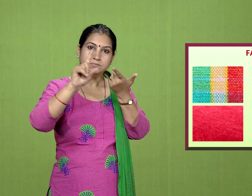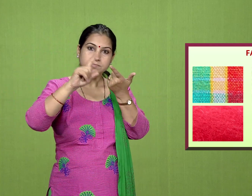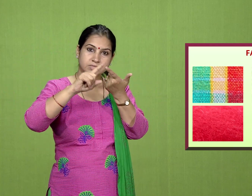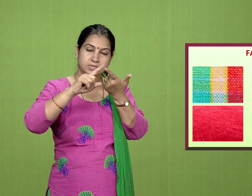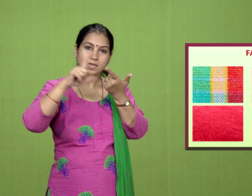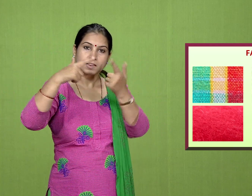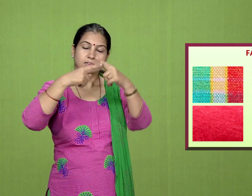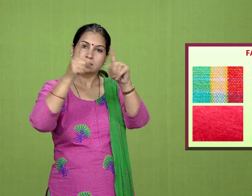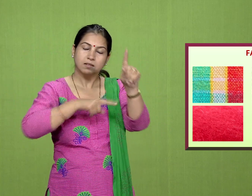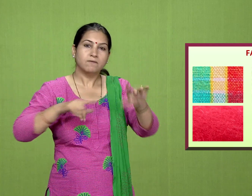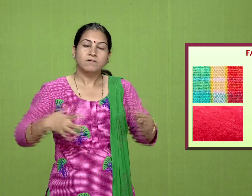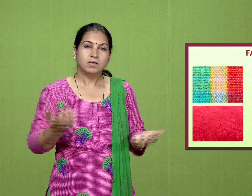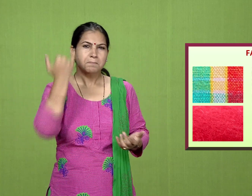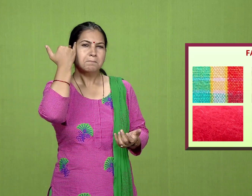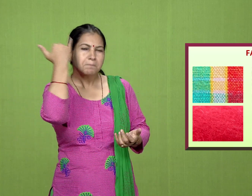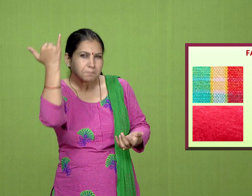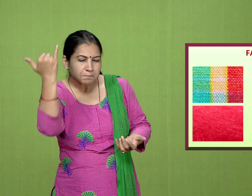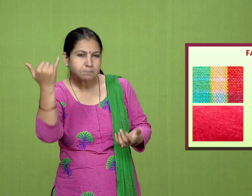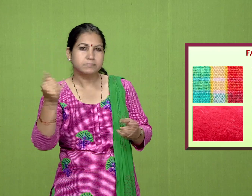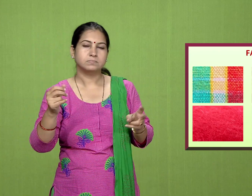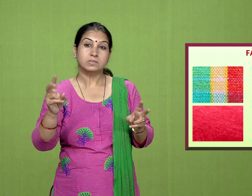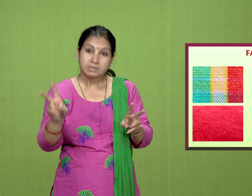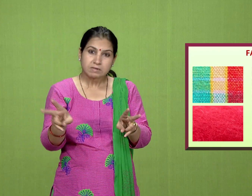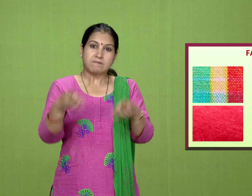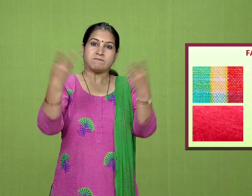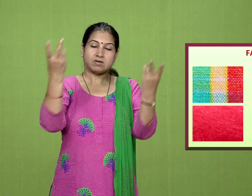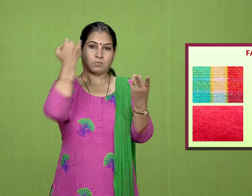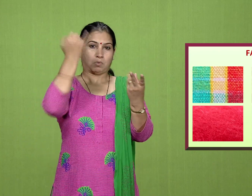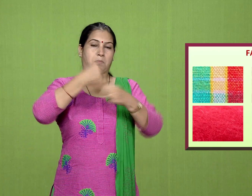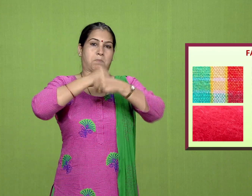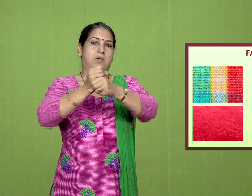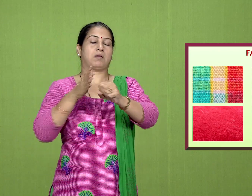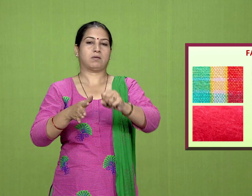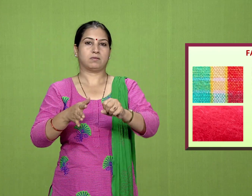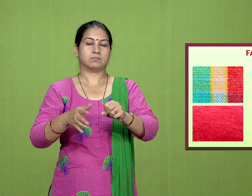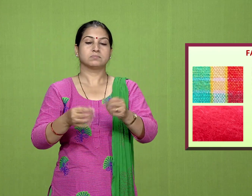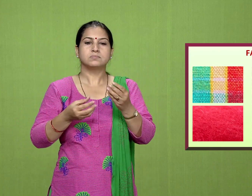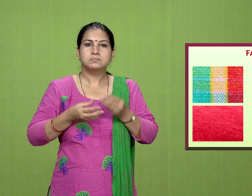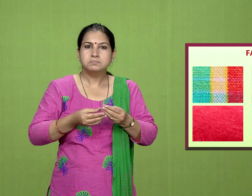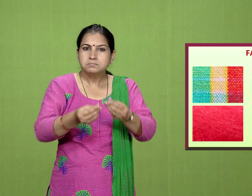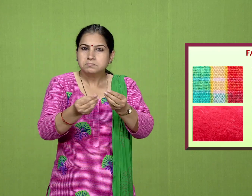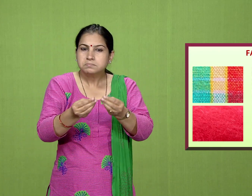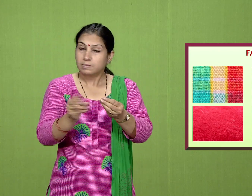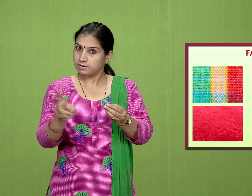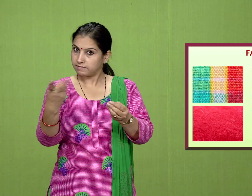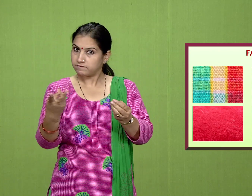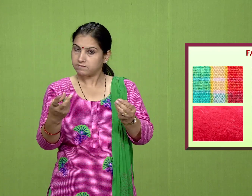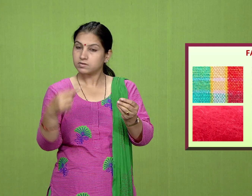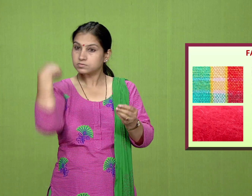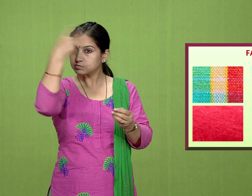are created using many unusual features to add different texture and appearance